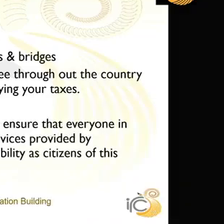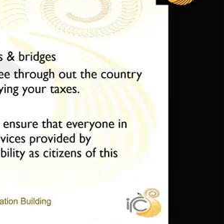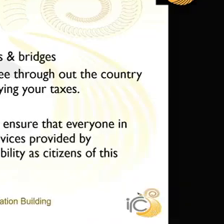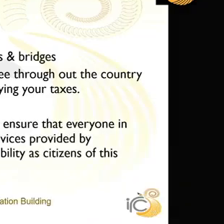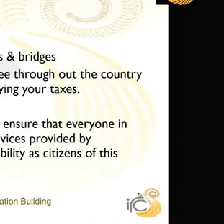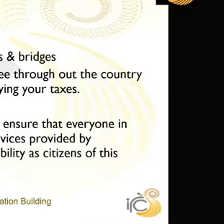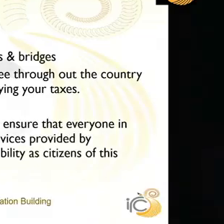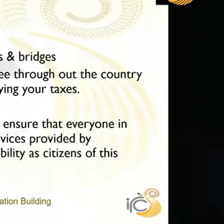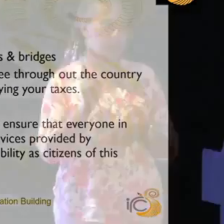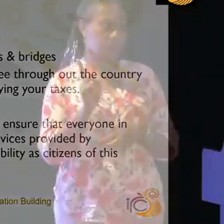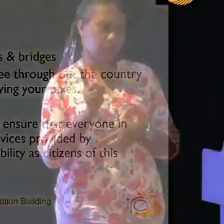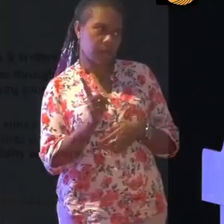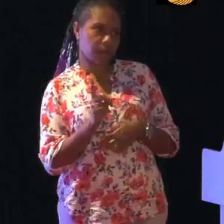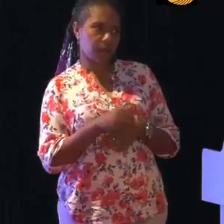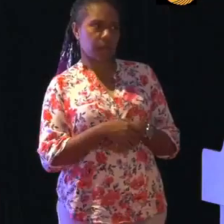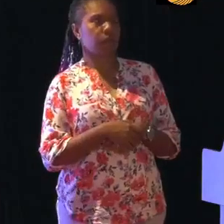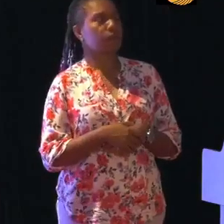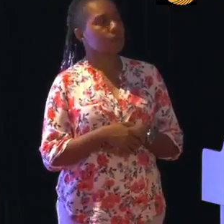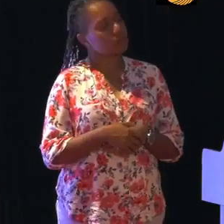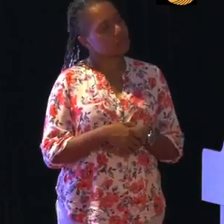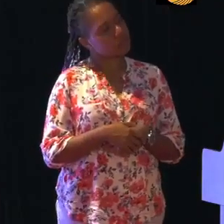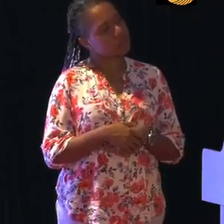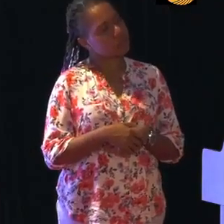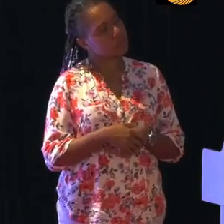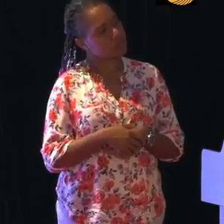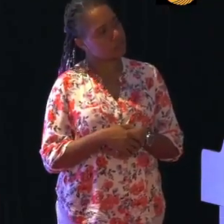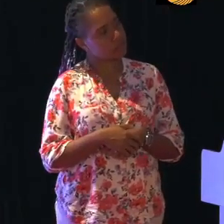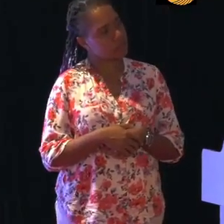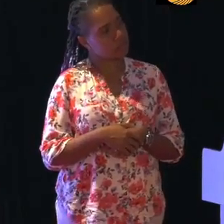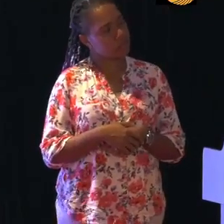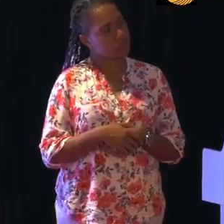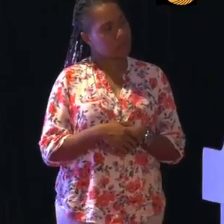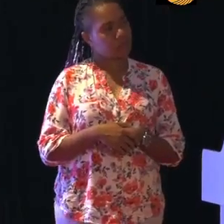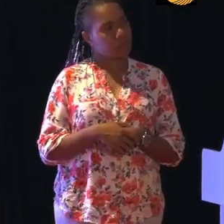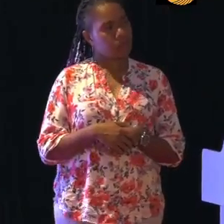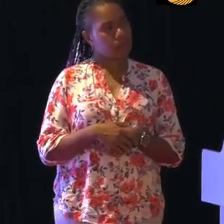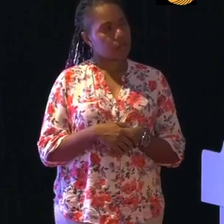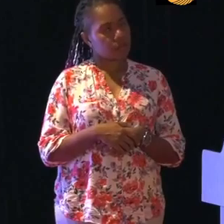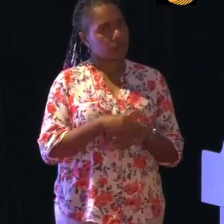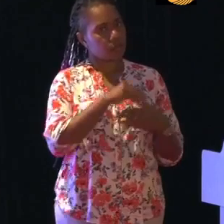taxes? Benefits of paying taxes, free education.